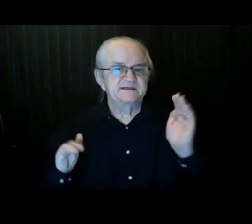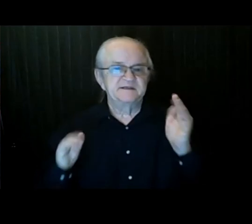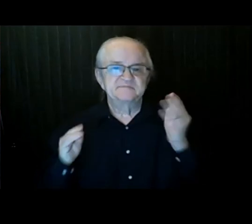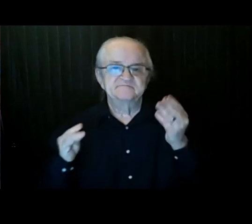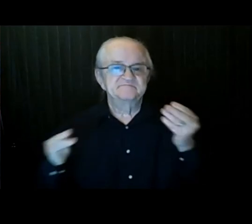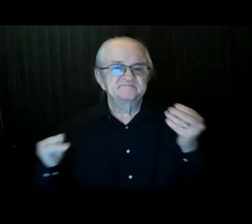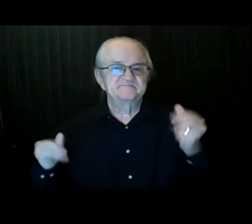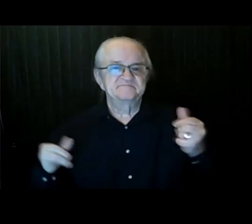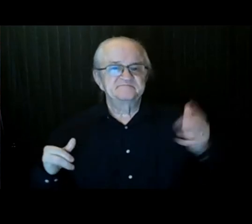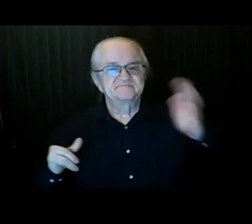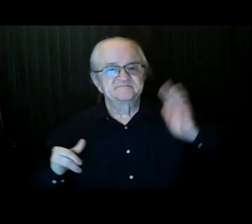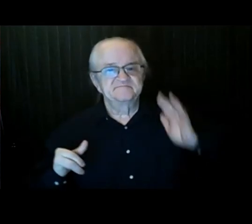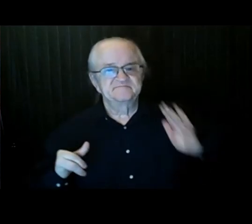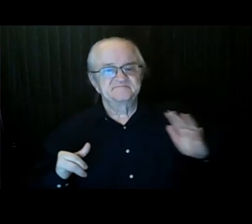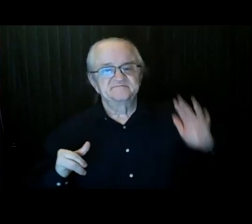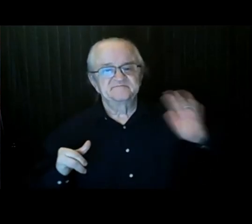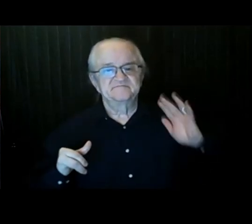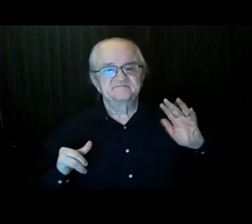Island.